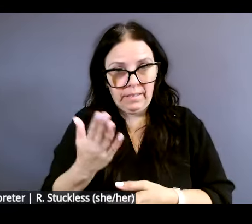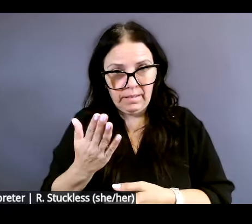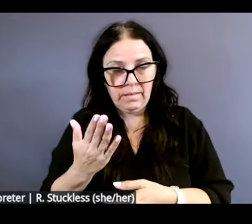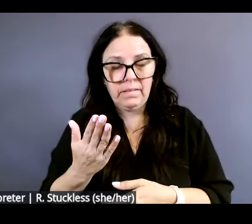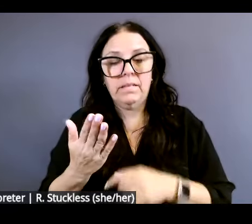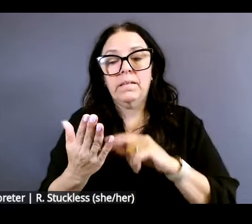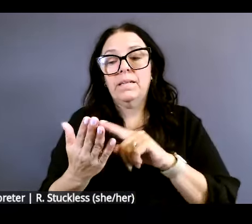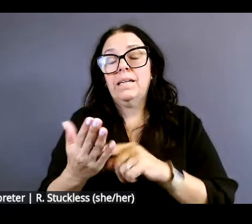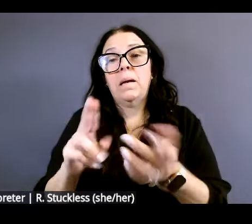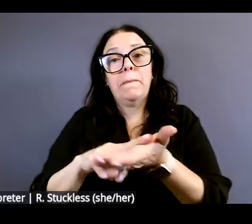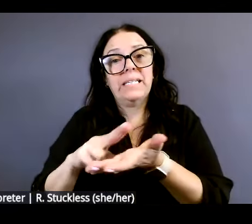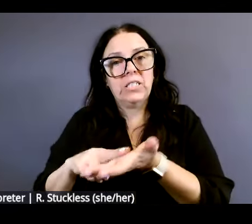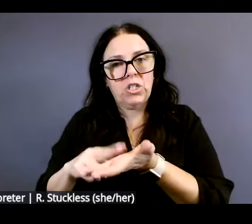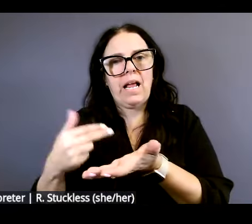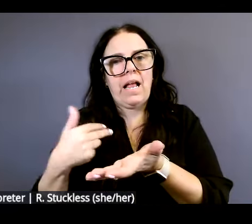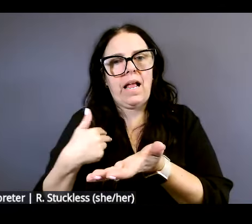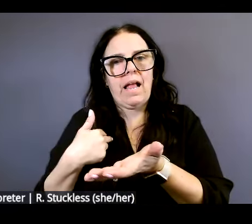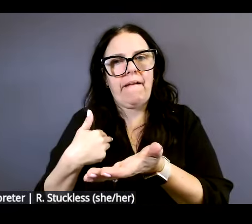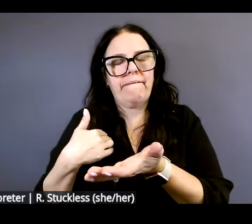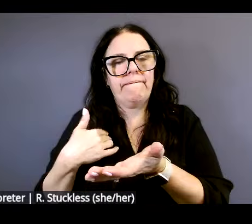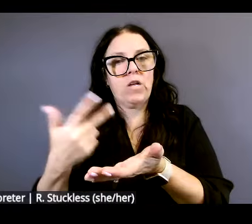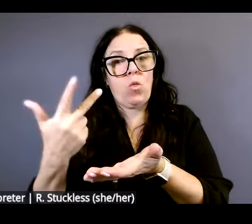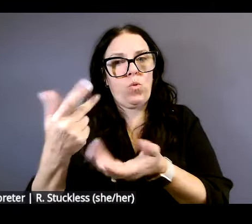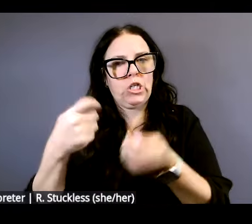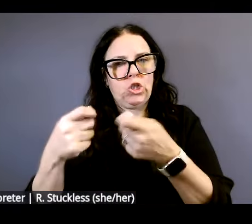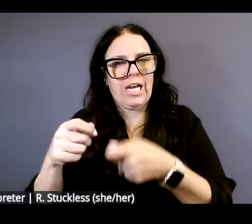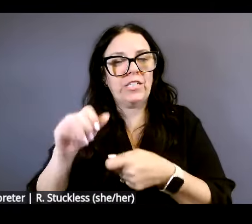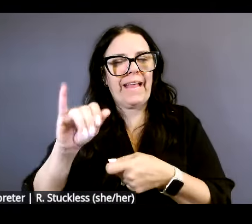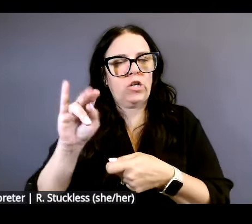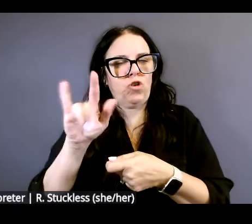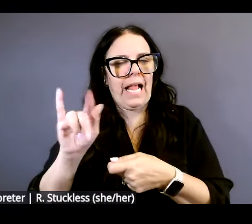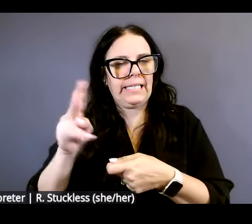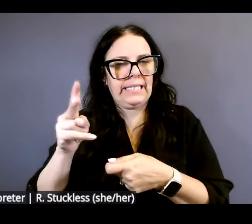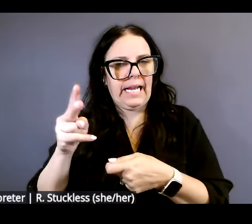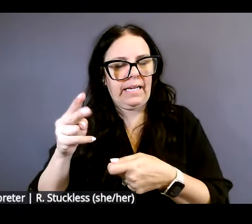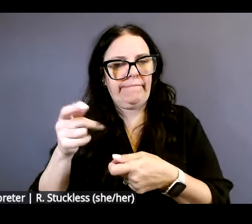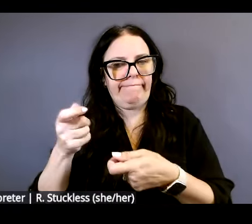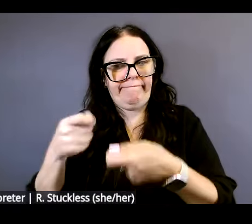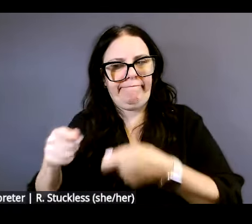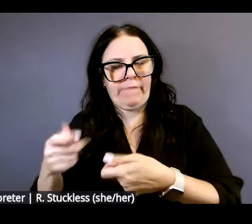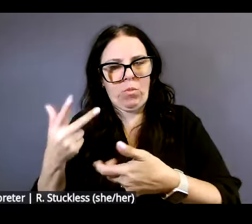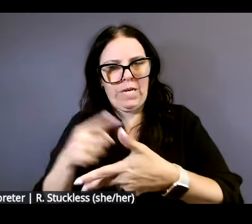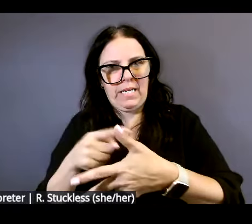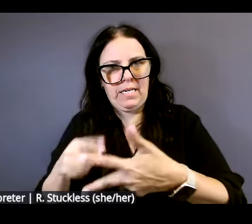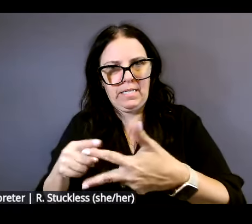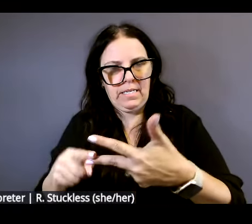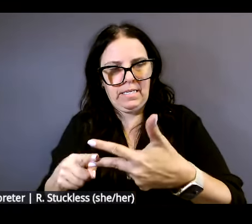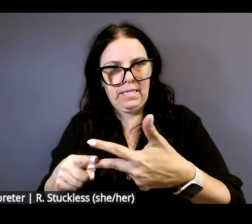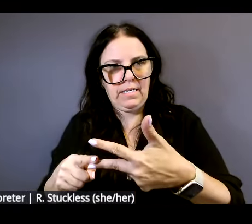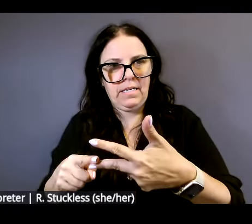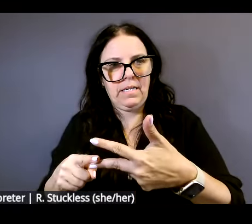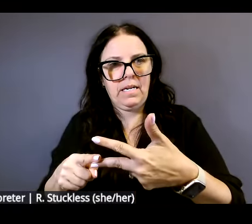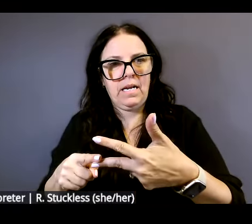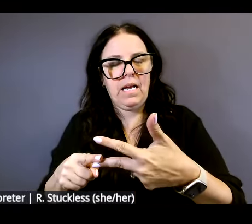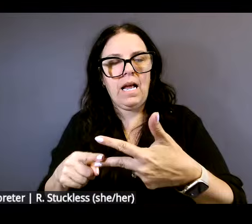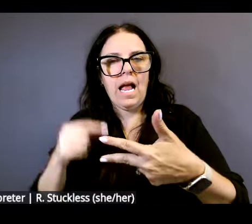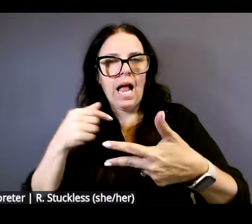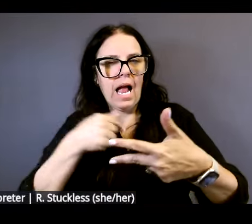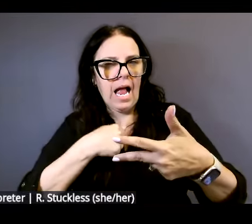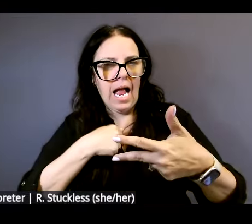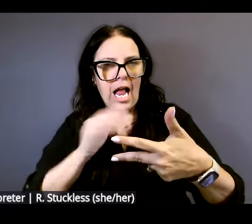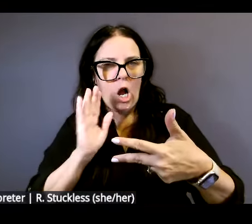to the petition on July 2nd, and I'm going to just read what was